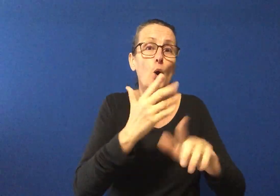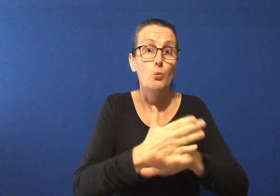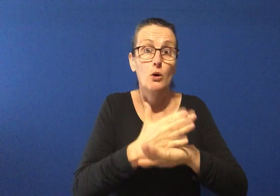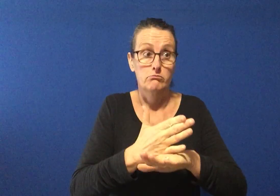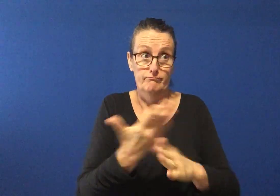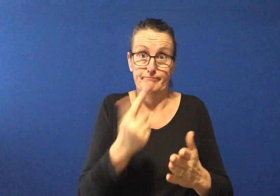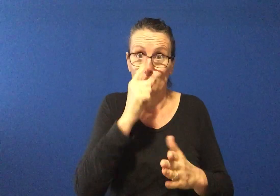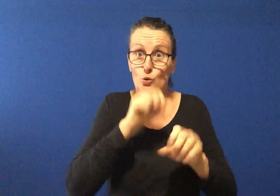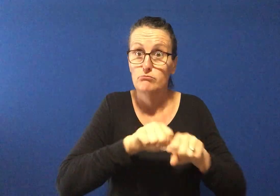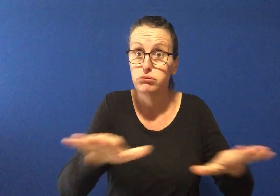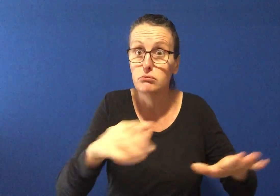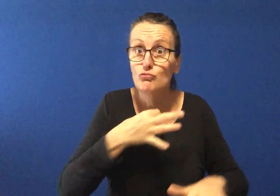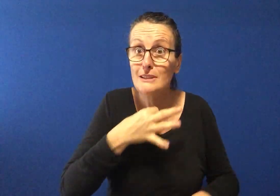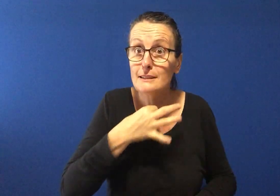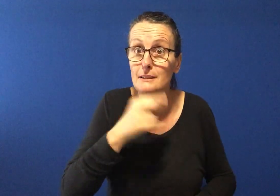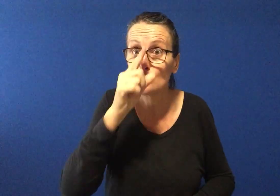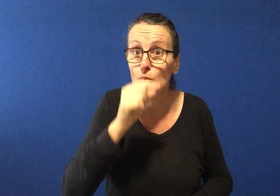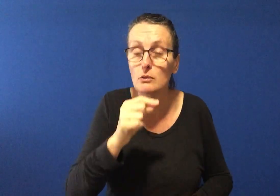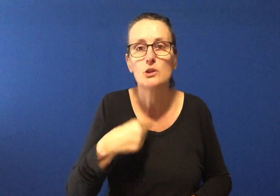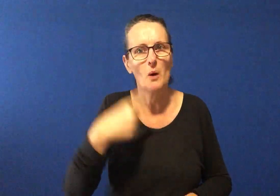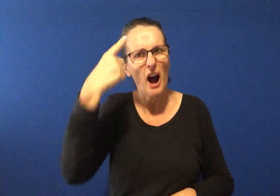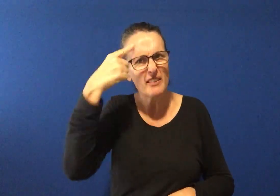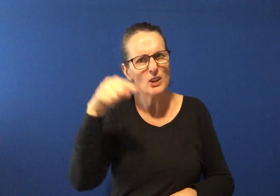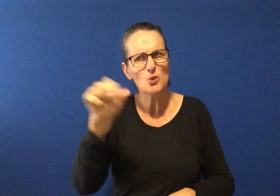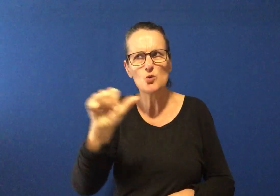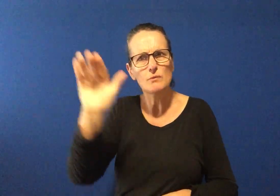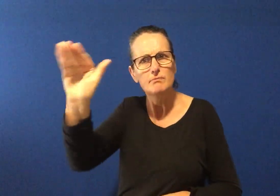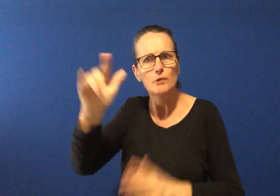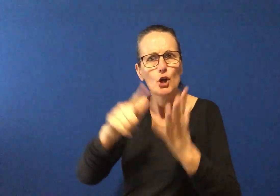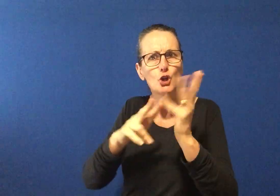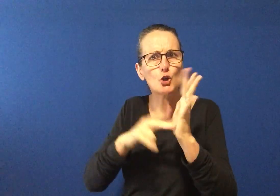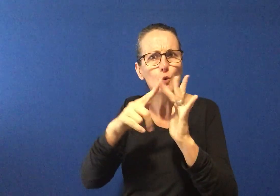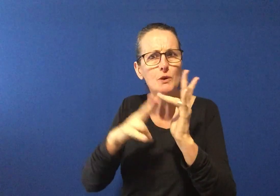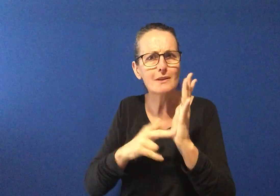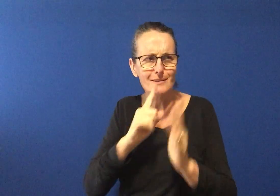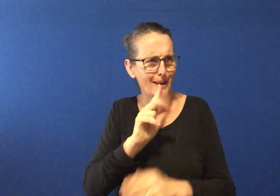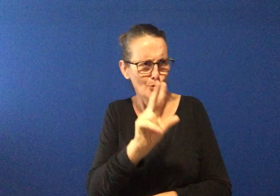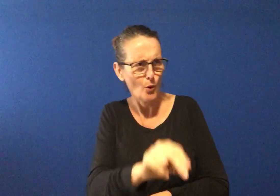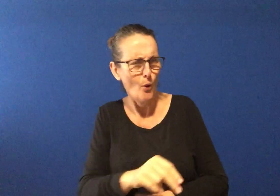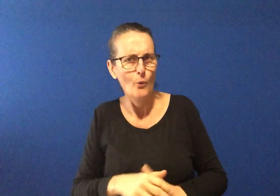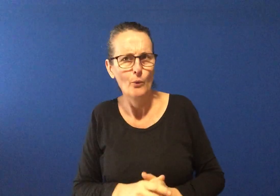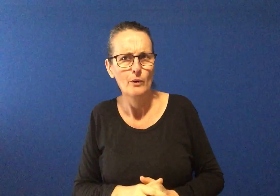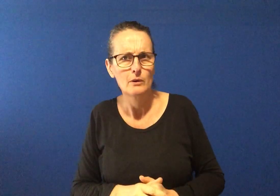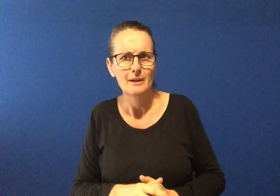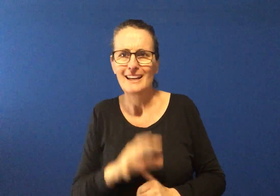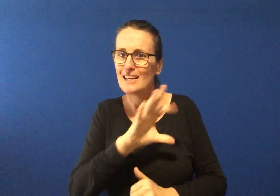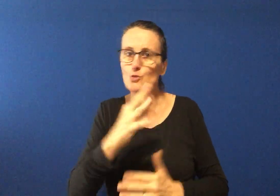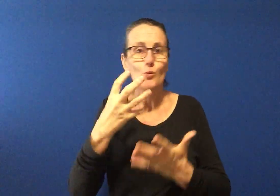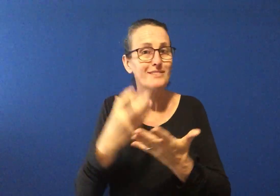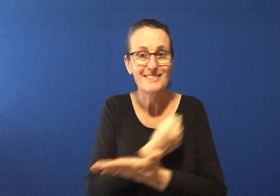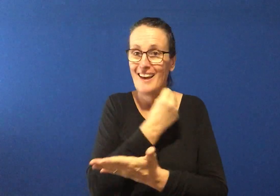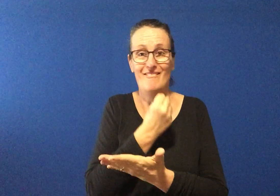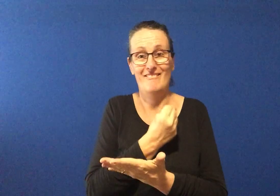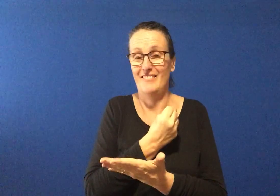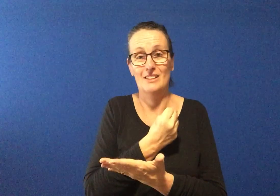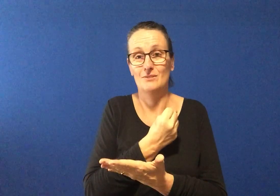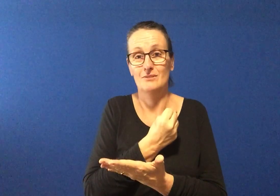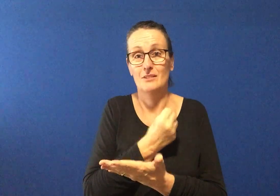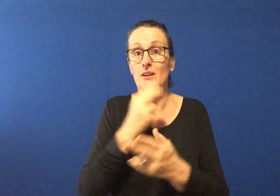get your union or association that's representing you to actually take this further. It is unsafe practice for any